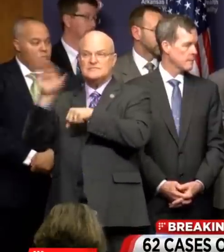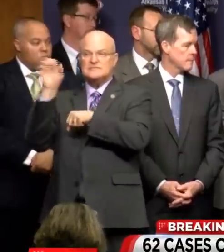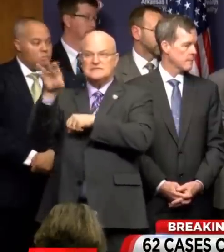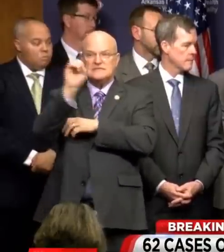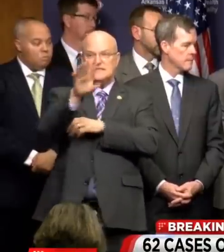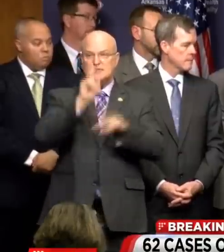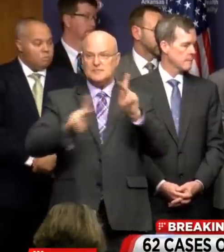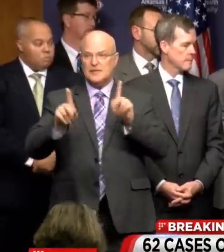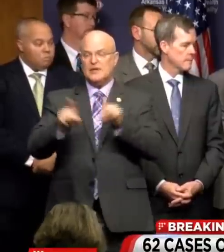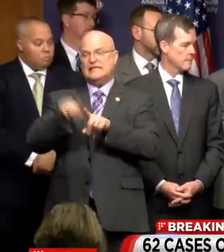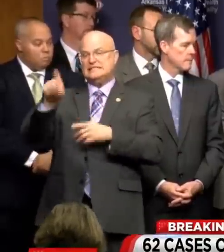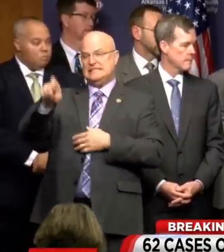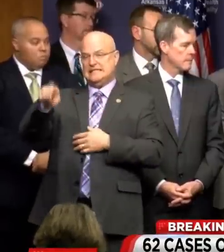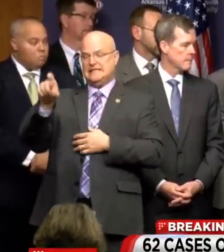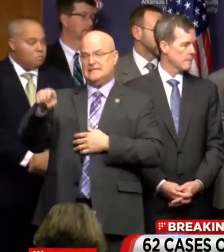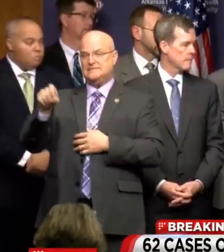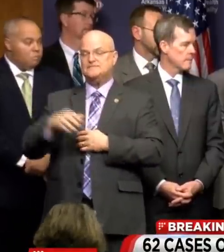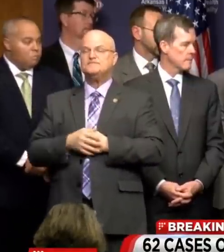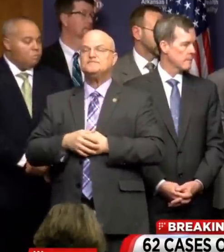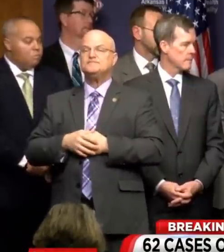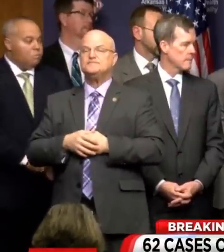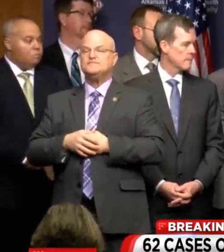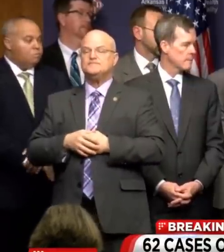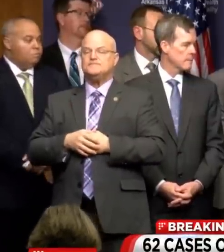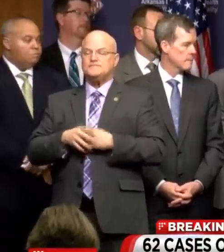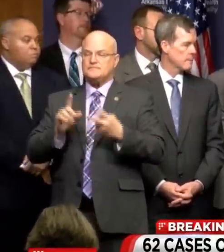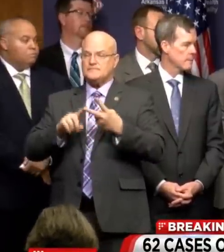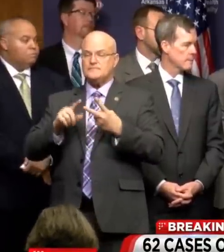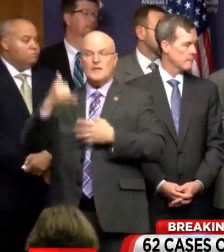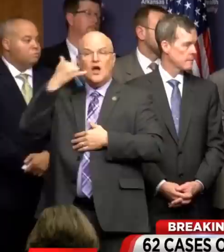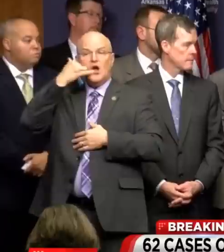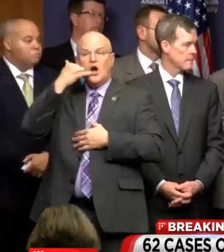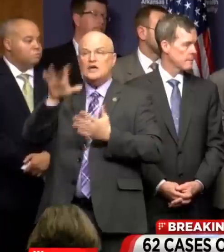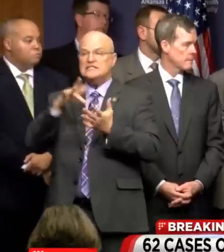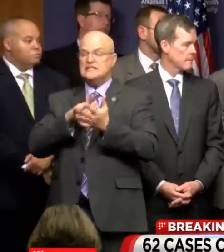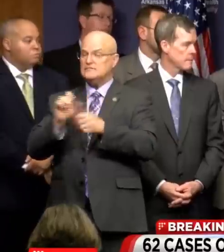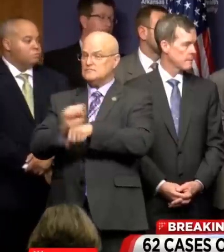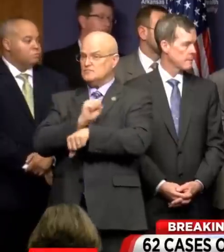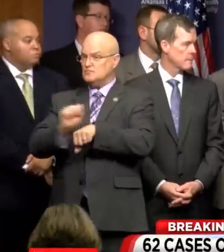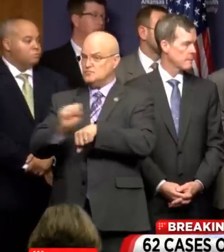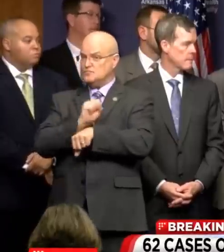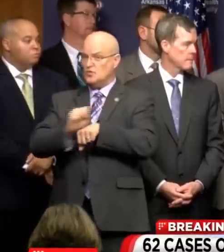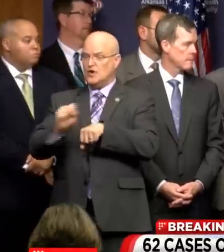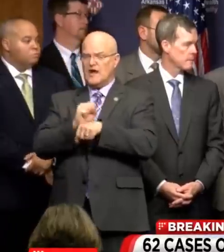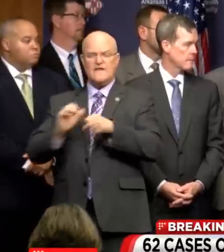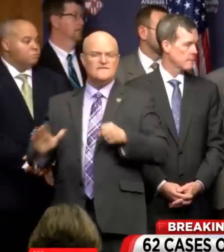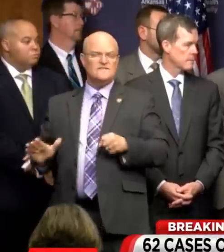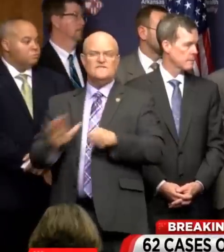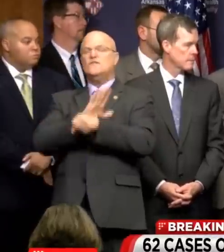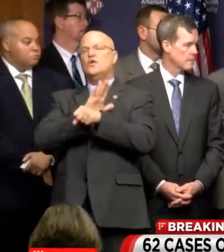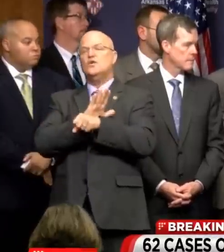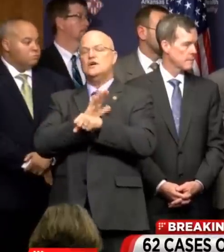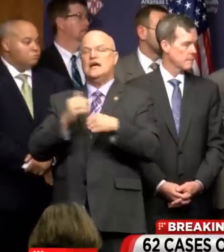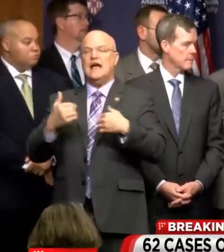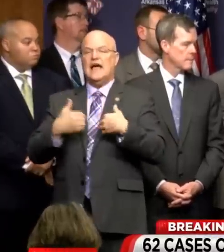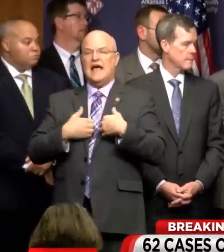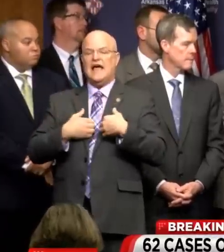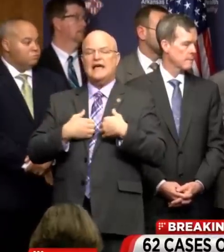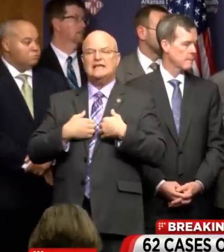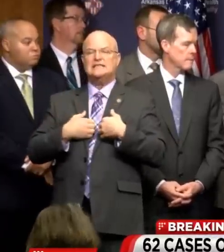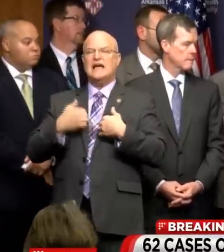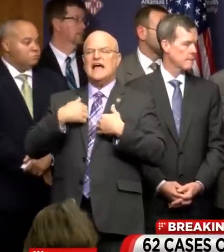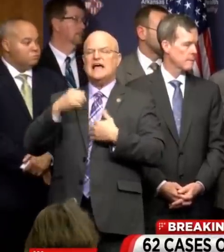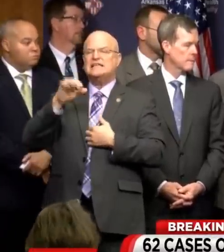soon as possible. The other thing I'd like to bring up is that our call center has been operating at full capacity and has fielded